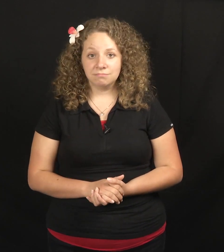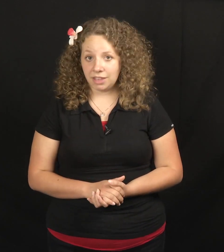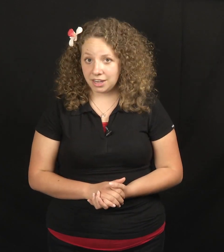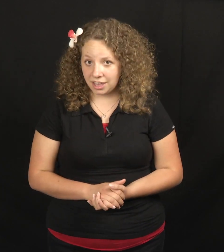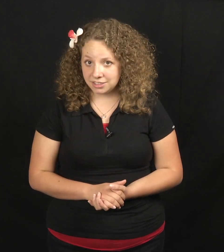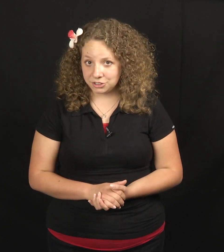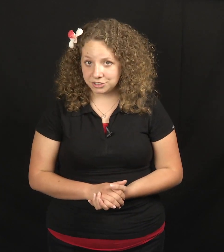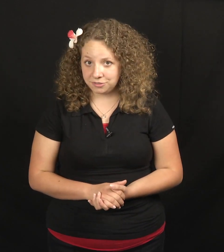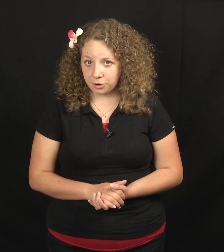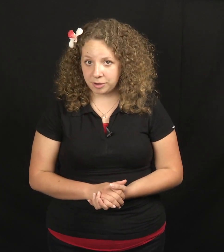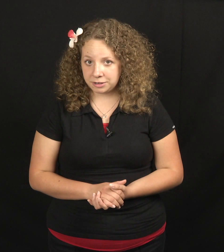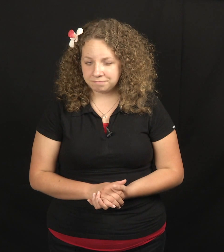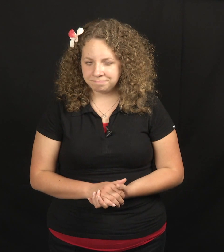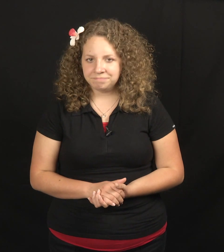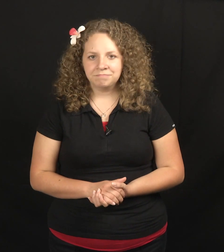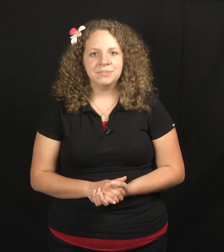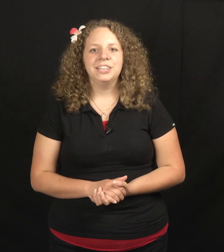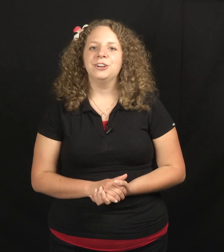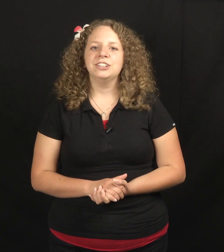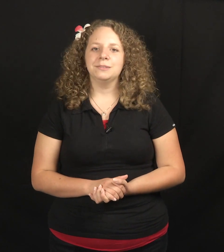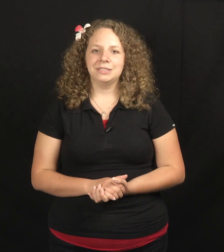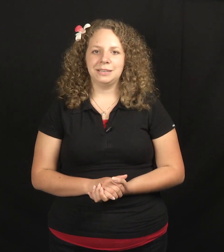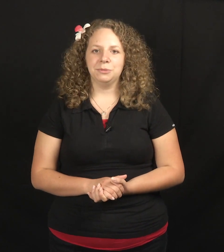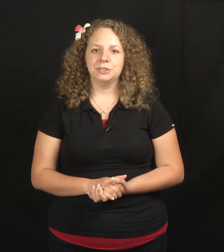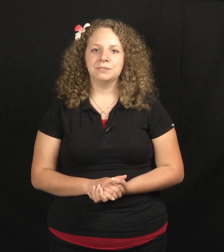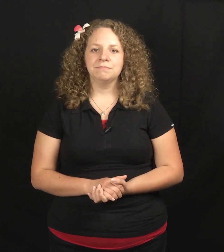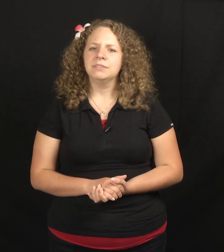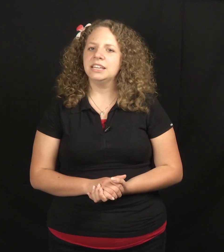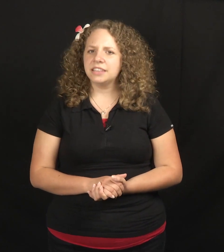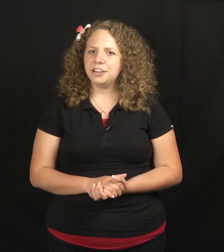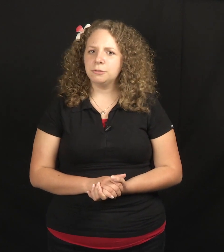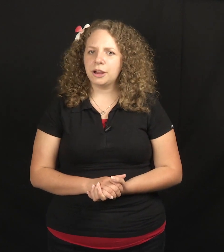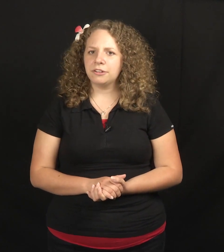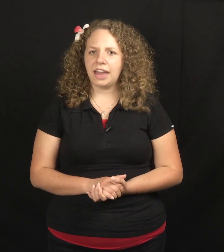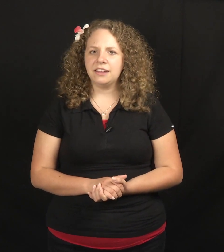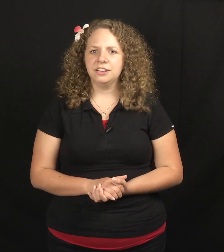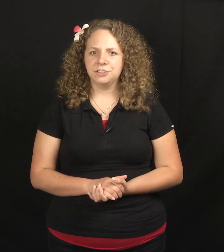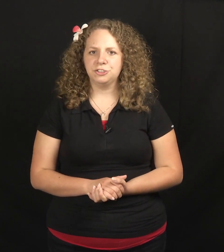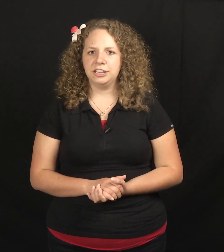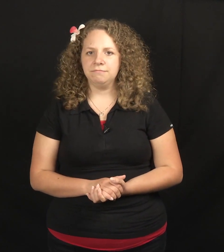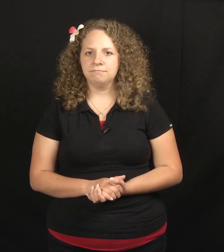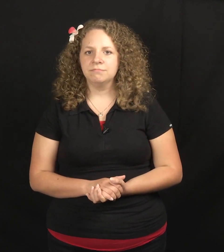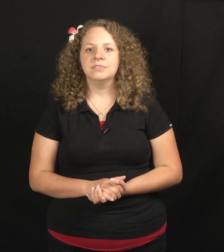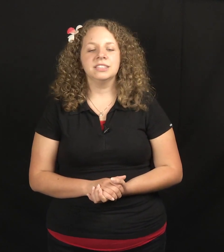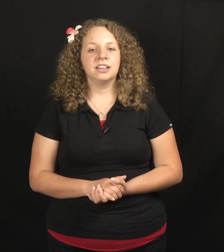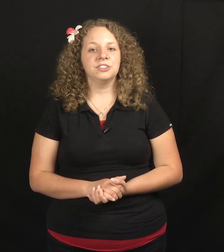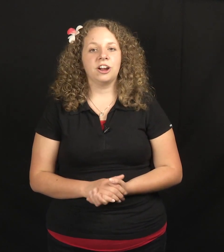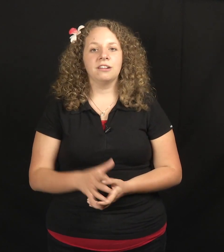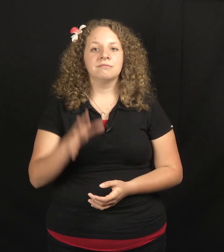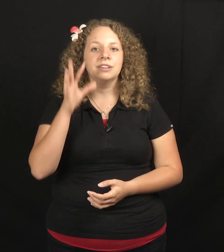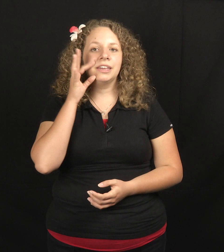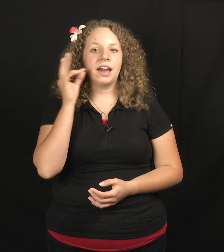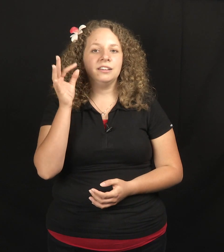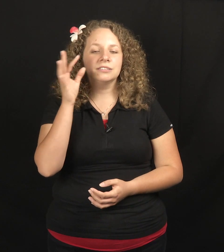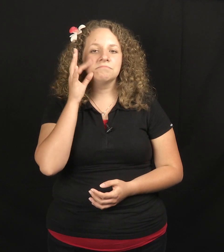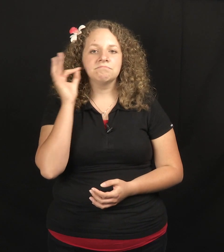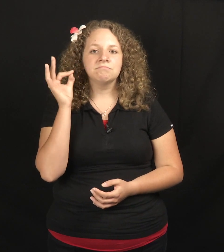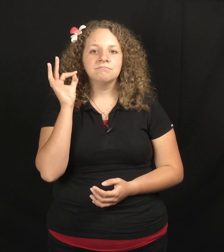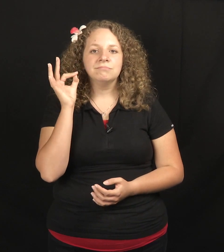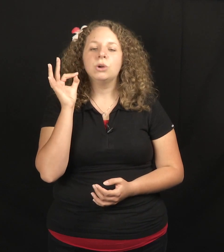and head tilted forward. Here are some examples. Is that your brown cat near the tree? The signs are cat, or some